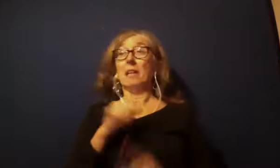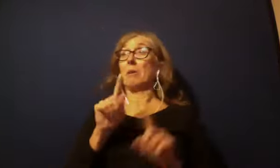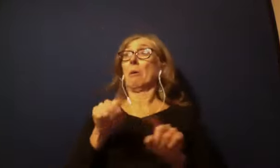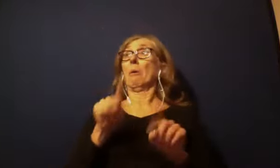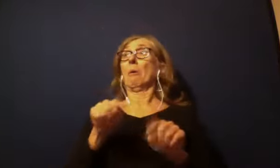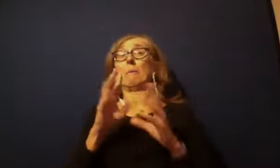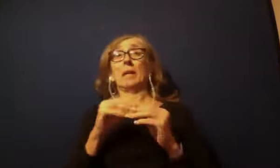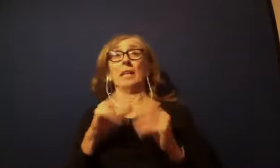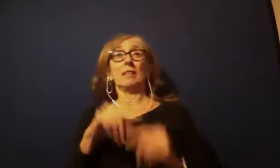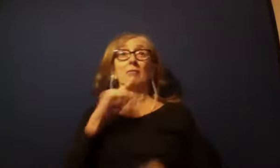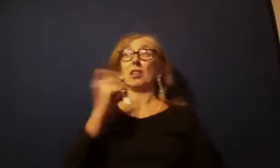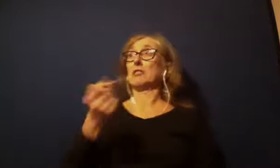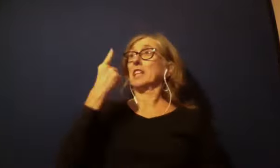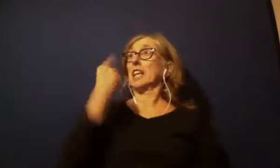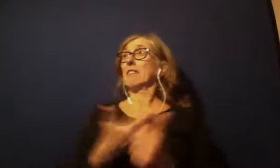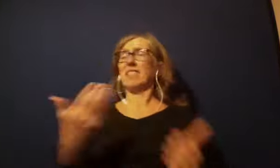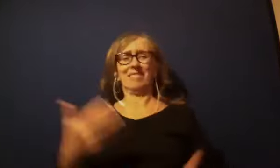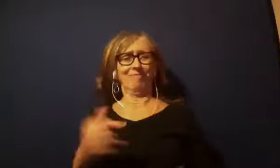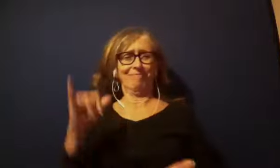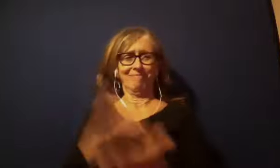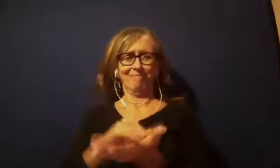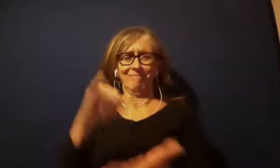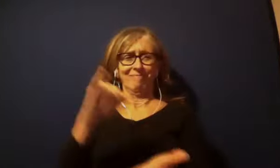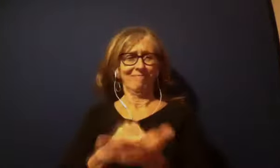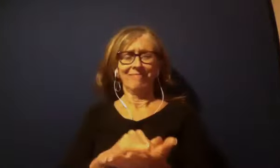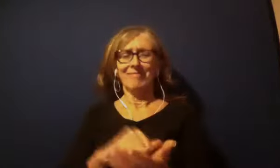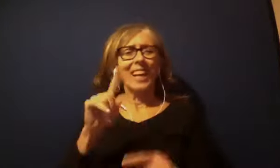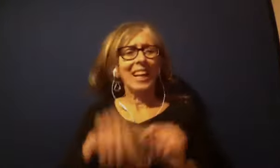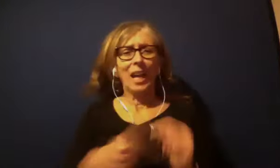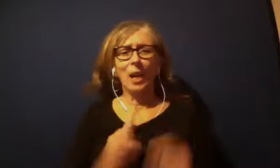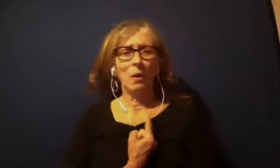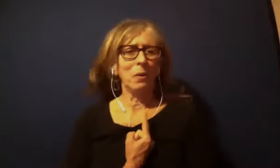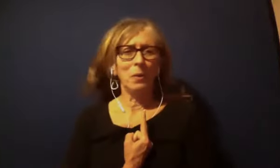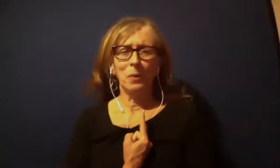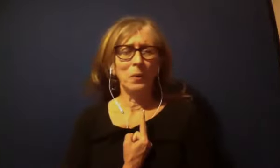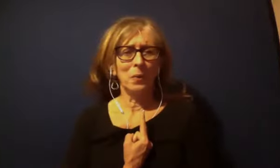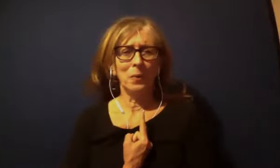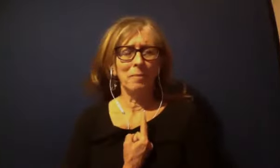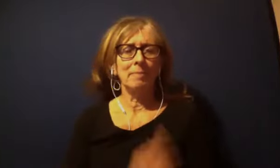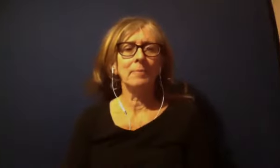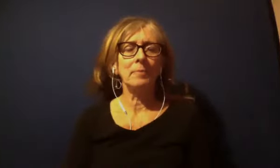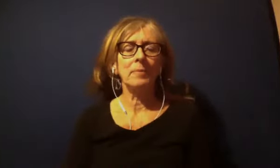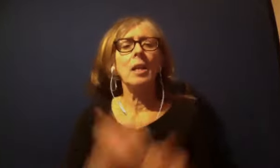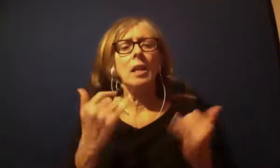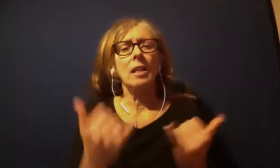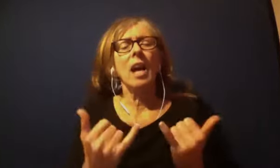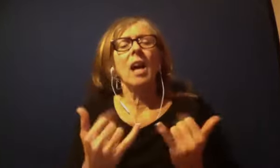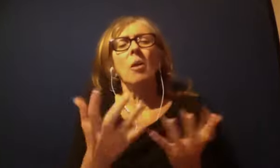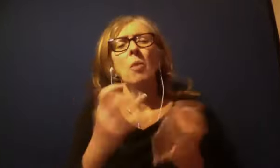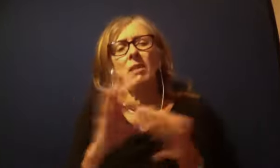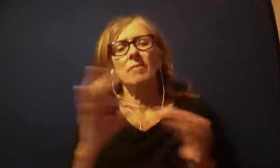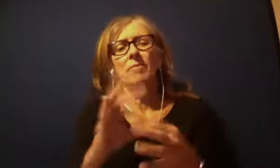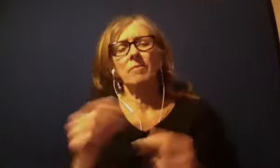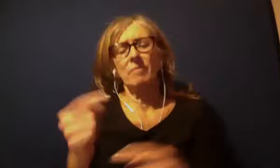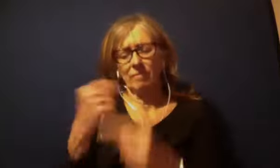couldn't. I definitely had that experience, and I couldn't understand it by myself. So I might just go back a little bit before that in terms